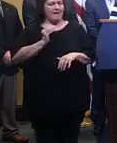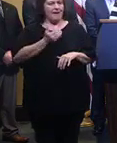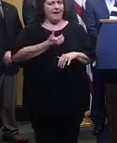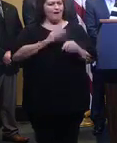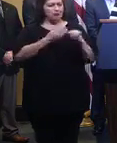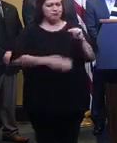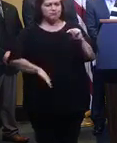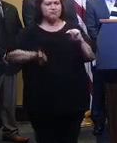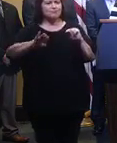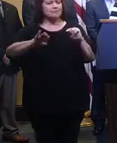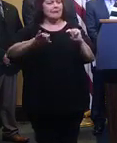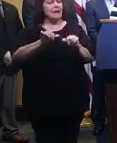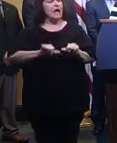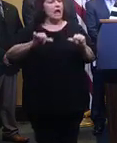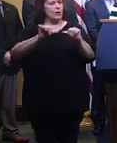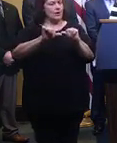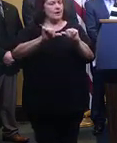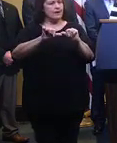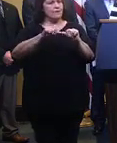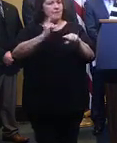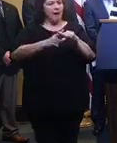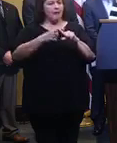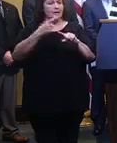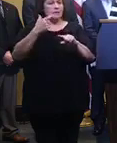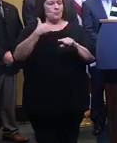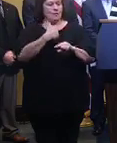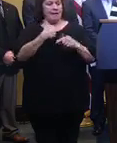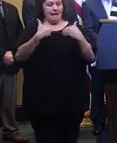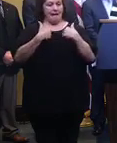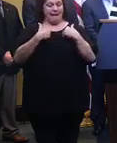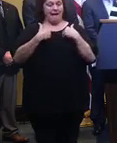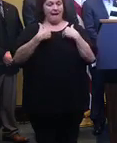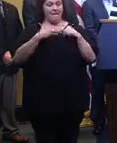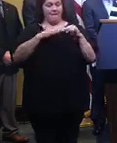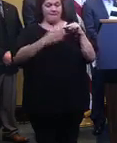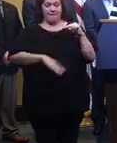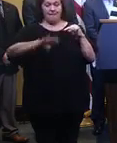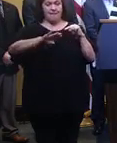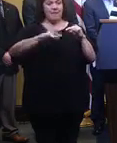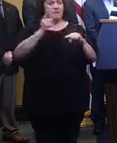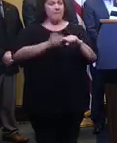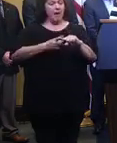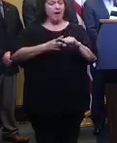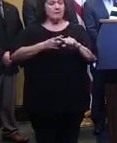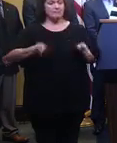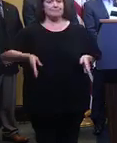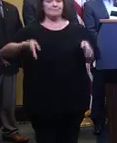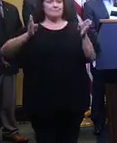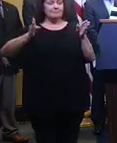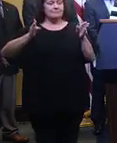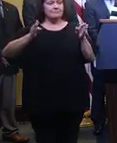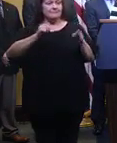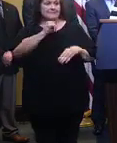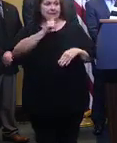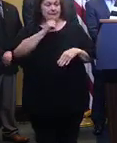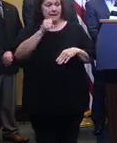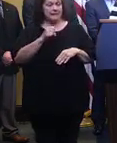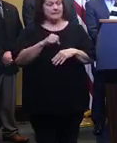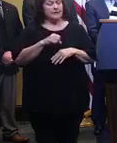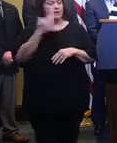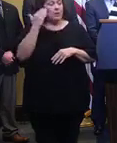surrounded by walls and levees, which means every single drop of rain that is not absorbed into